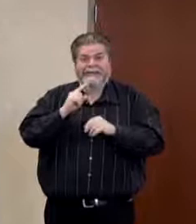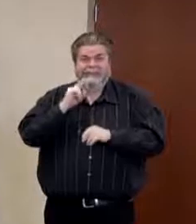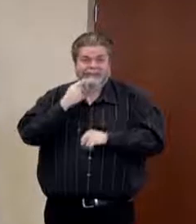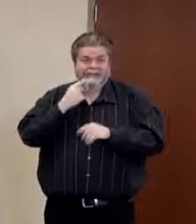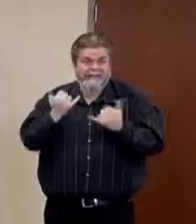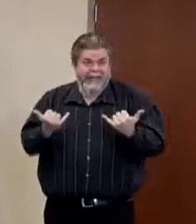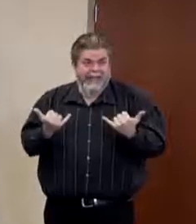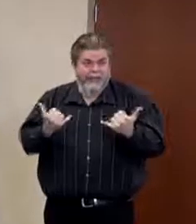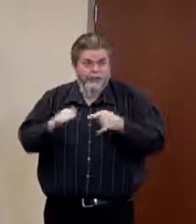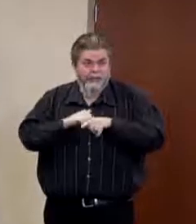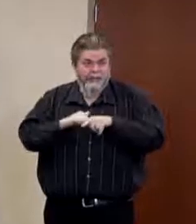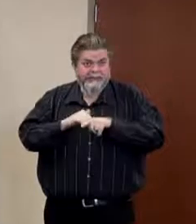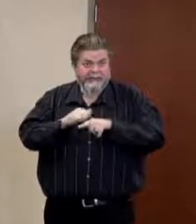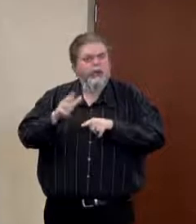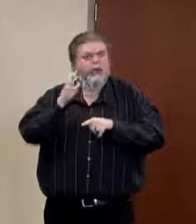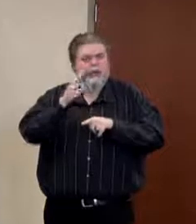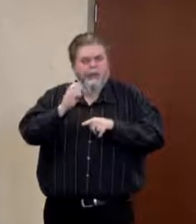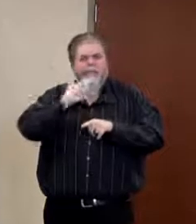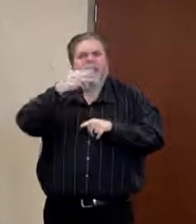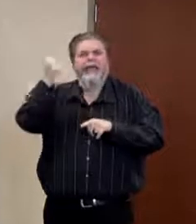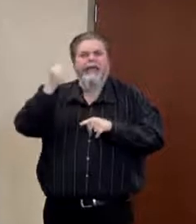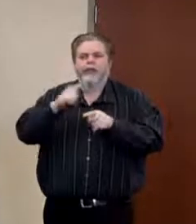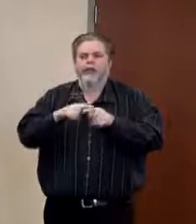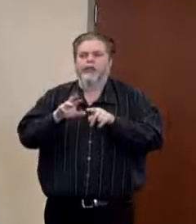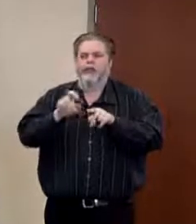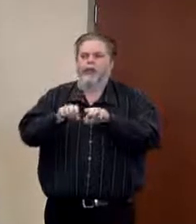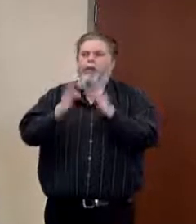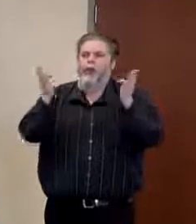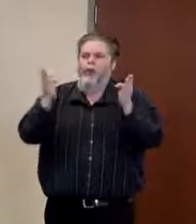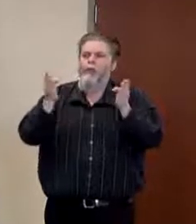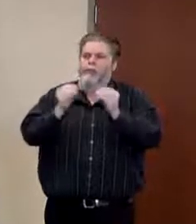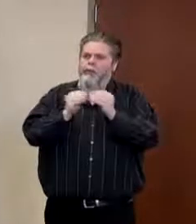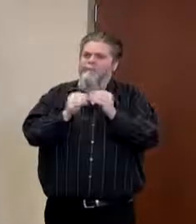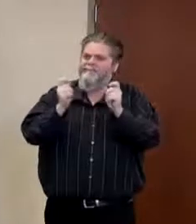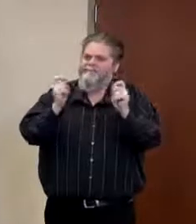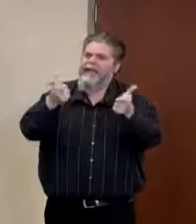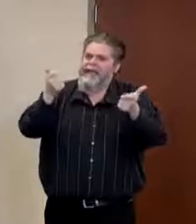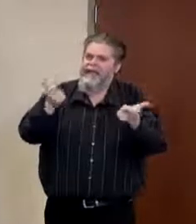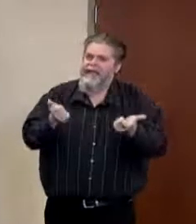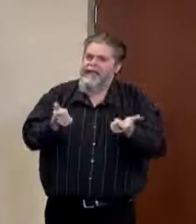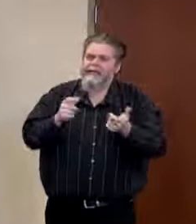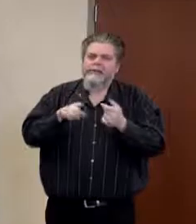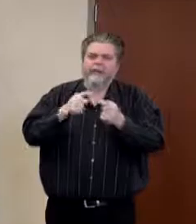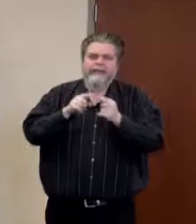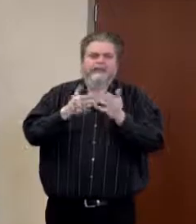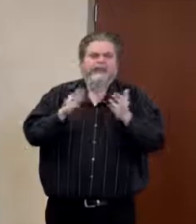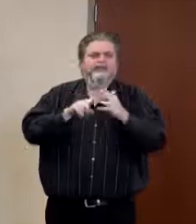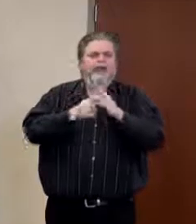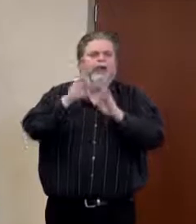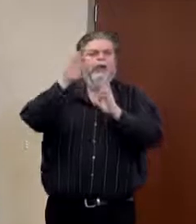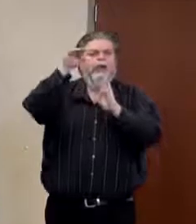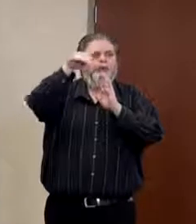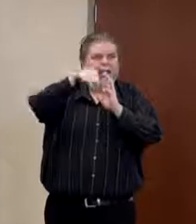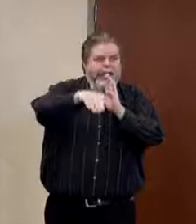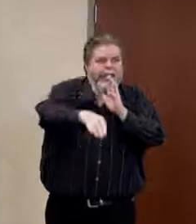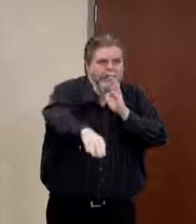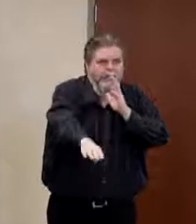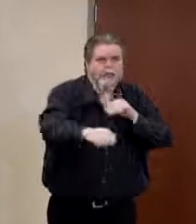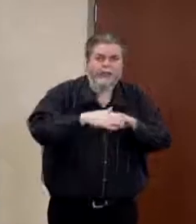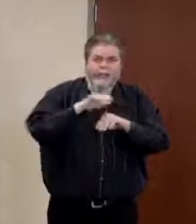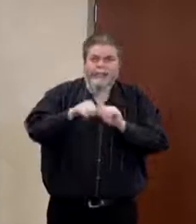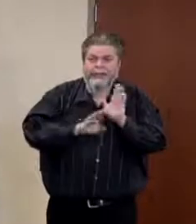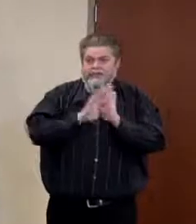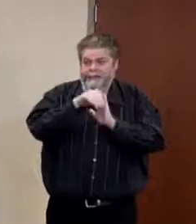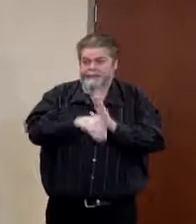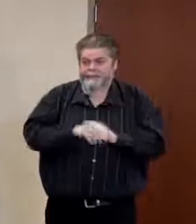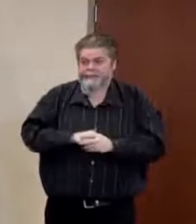are going to be better poised to reopen and reopen quickly when we start to get on the downside of that curve. So look